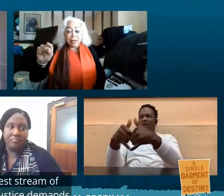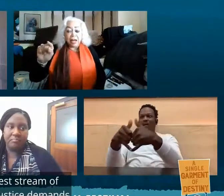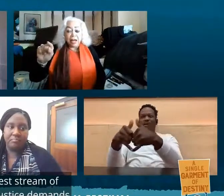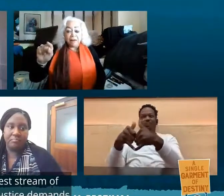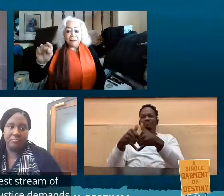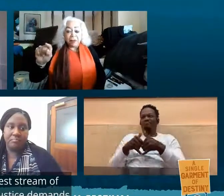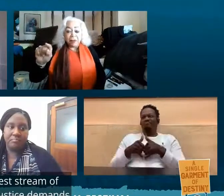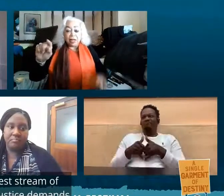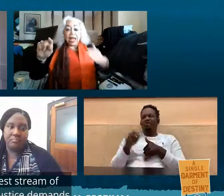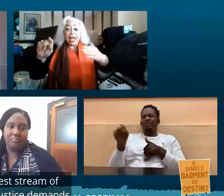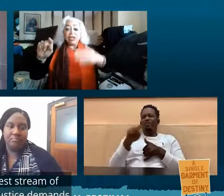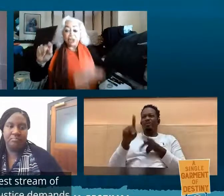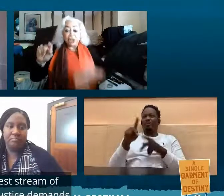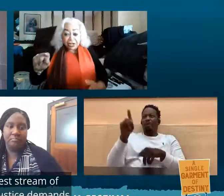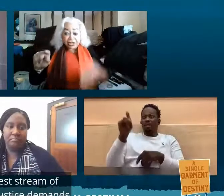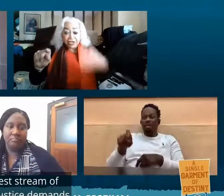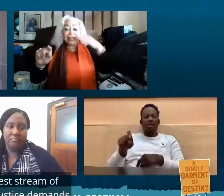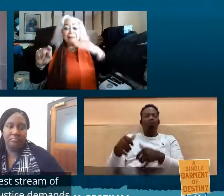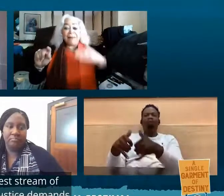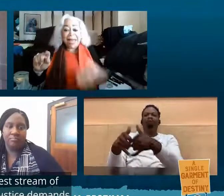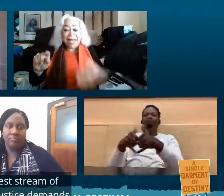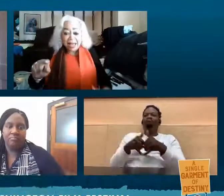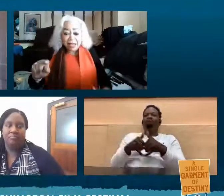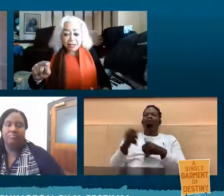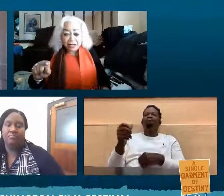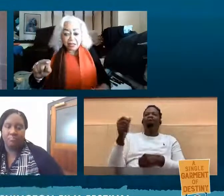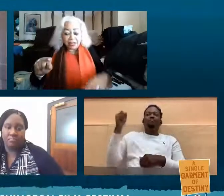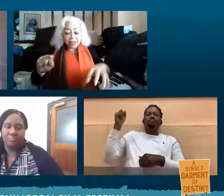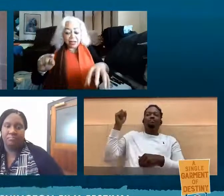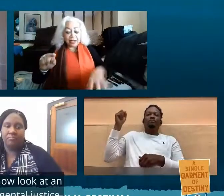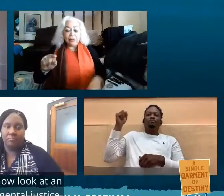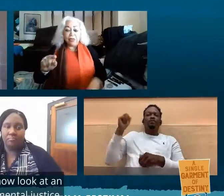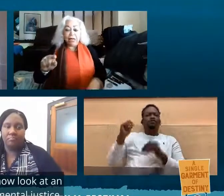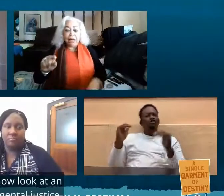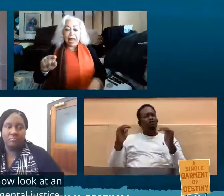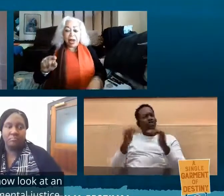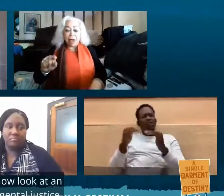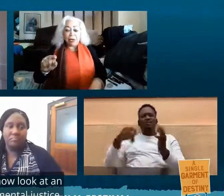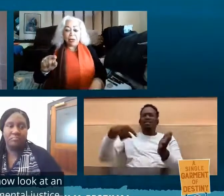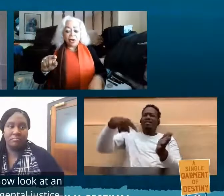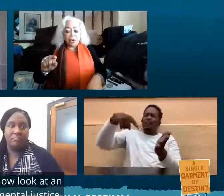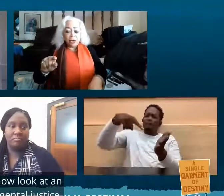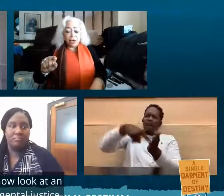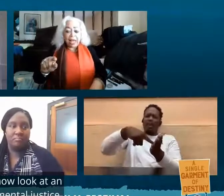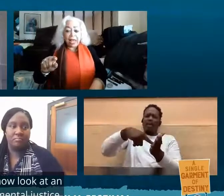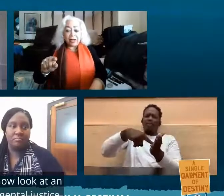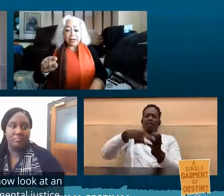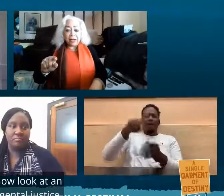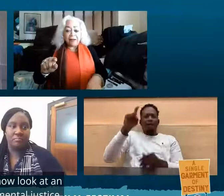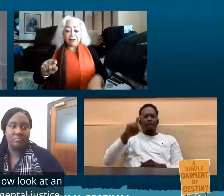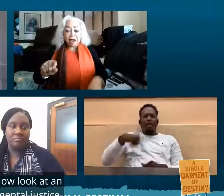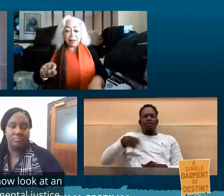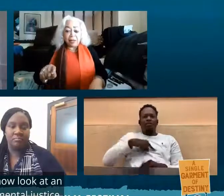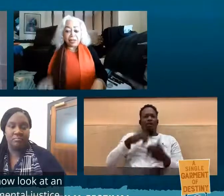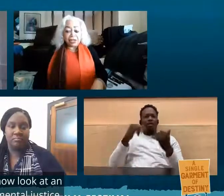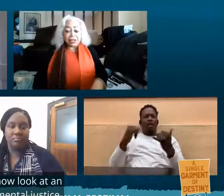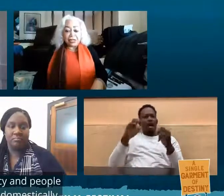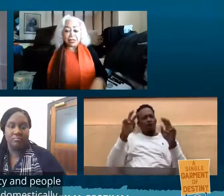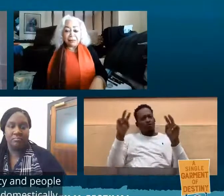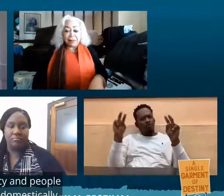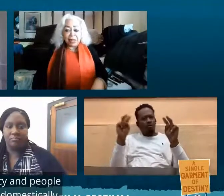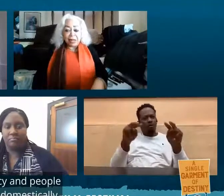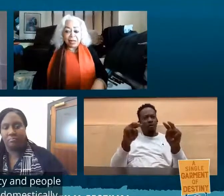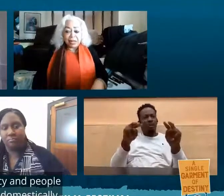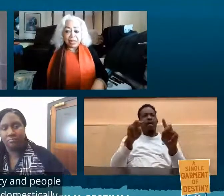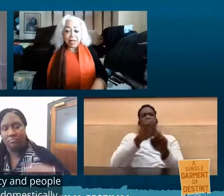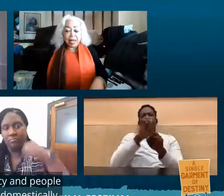stream of folks. And justice demands that we now look at an environmental justice